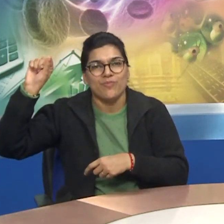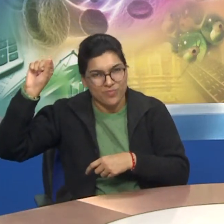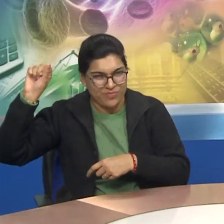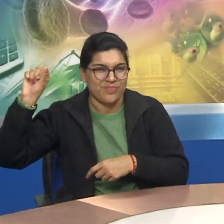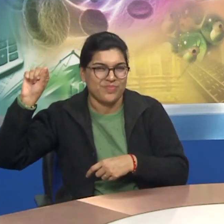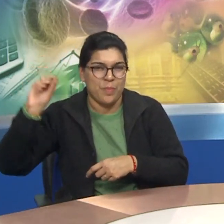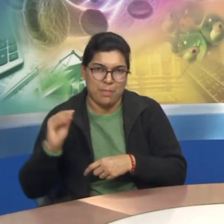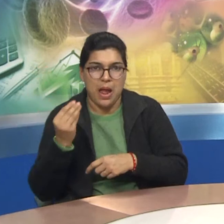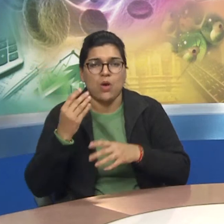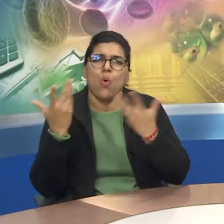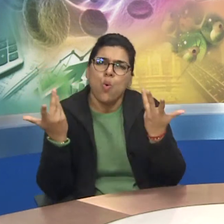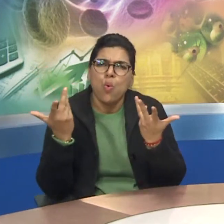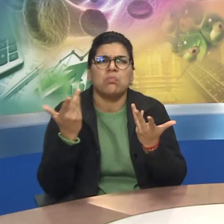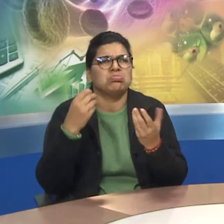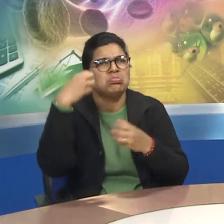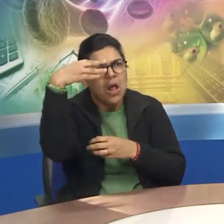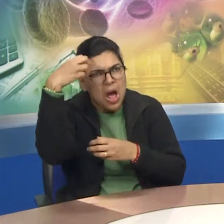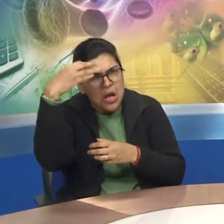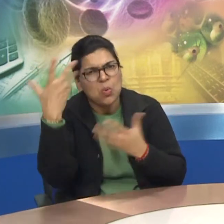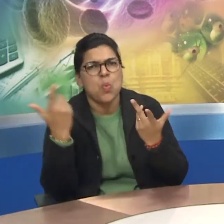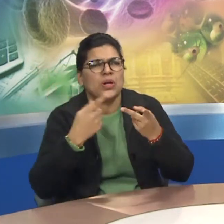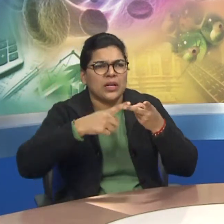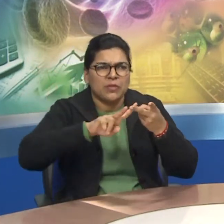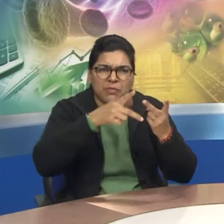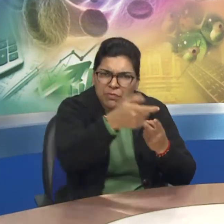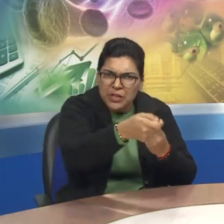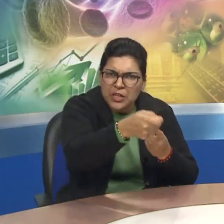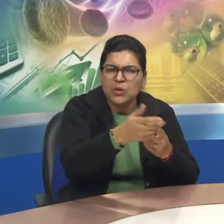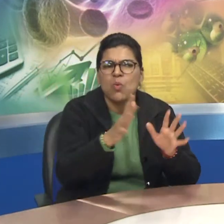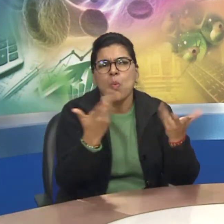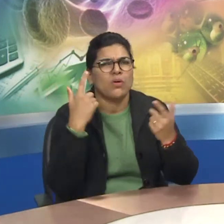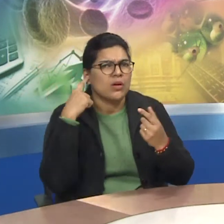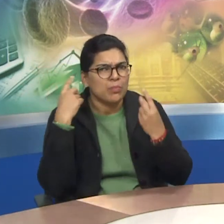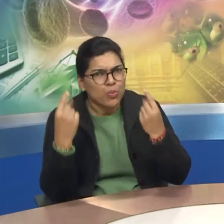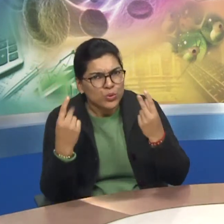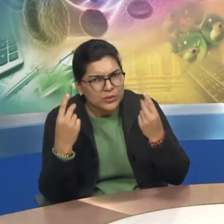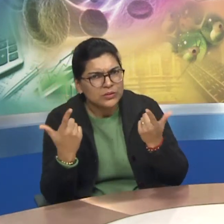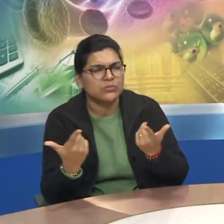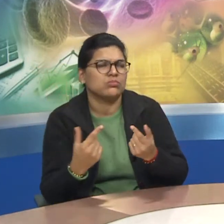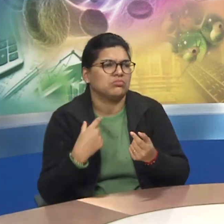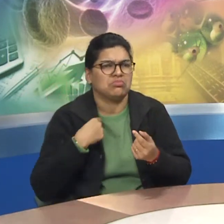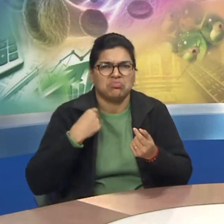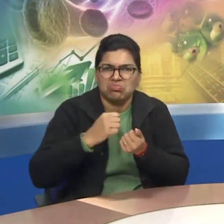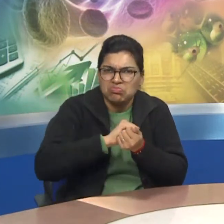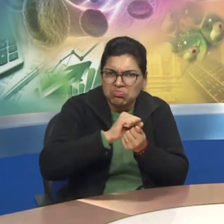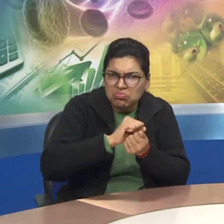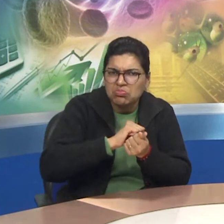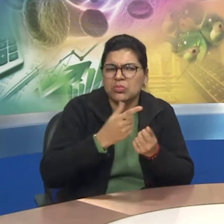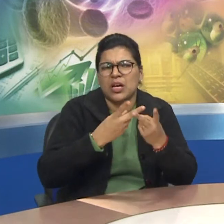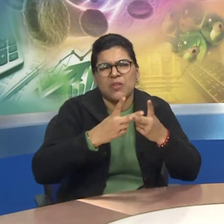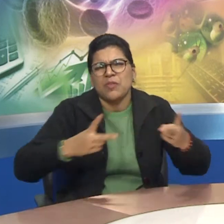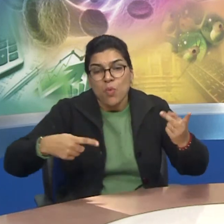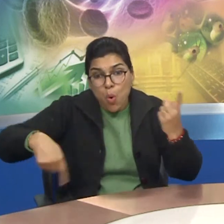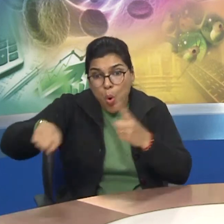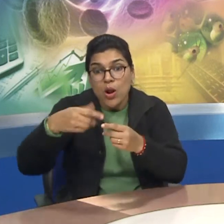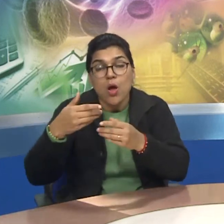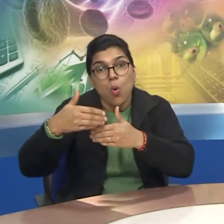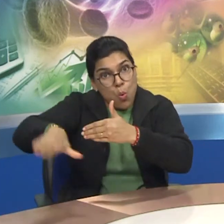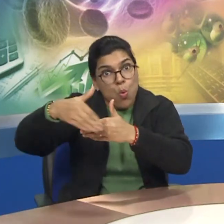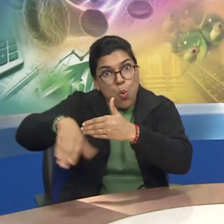which are of no use. If there is any light is on or TV is on, or we are